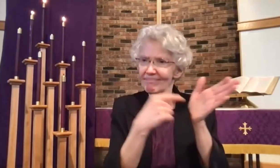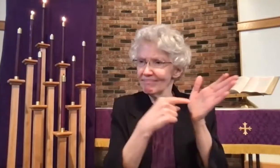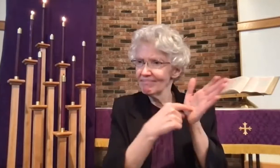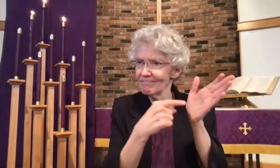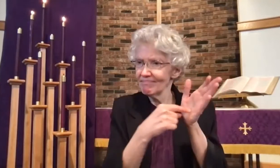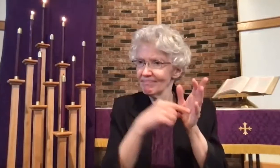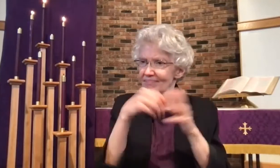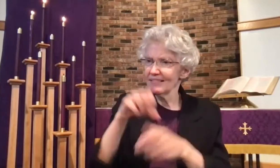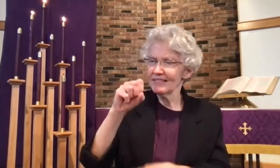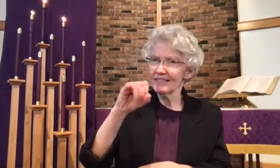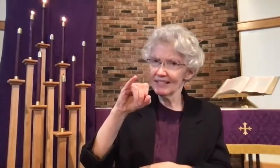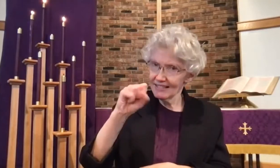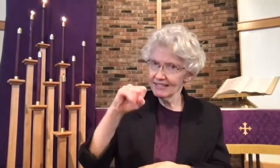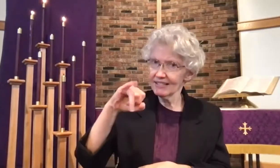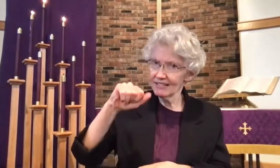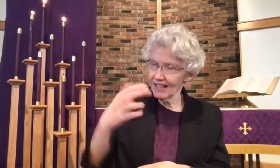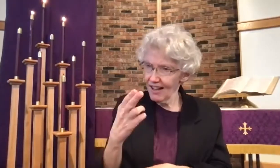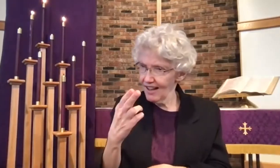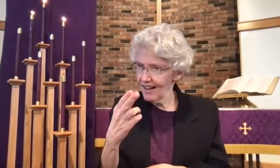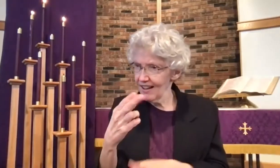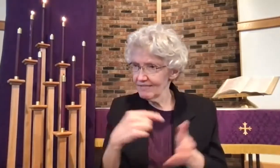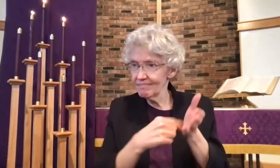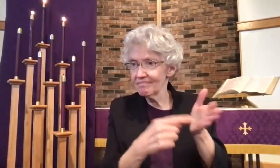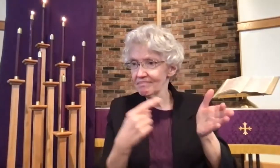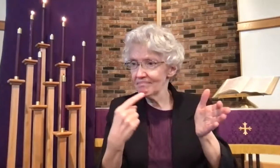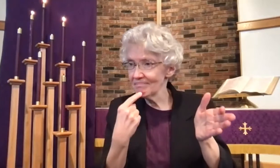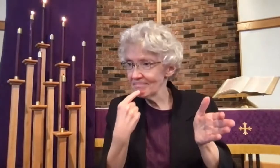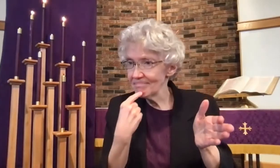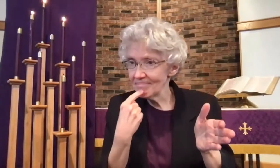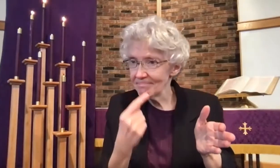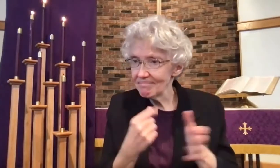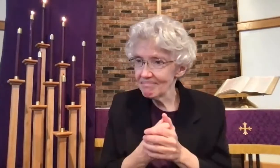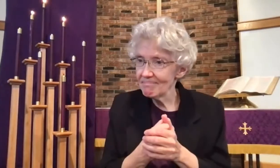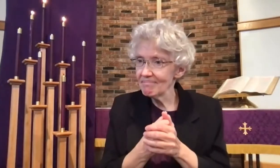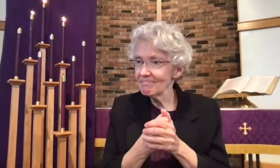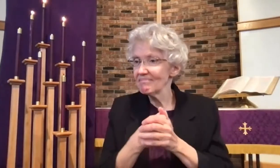And this was also prophesied in the Old Testament, in Isaiah.